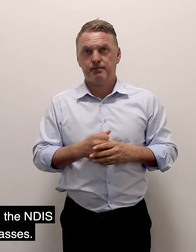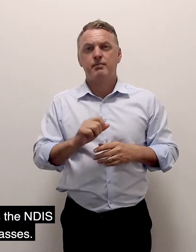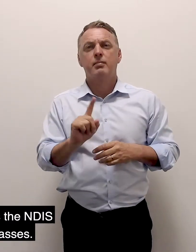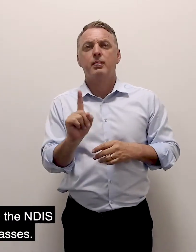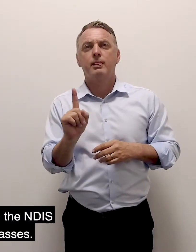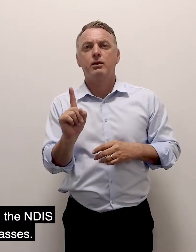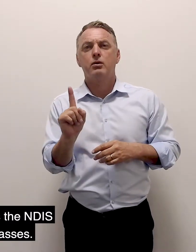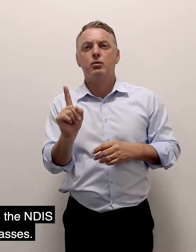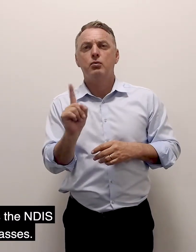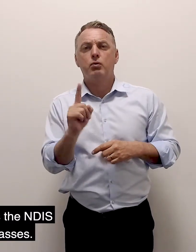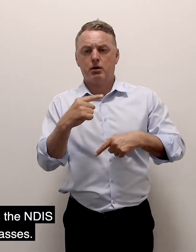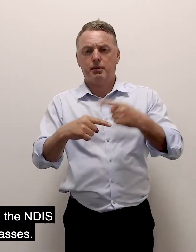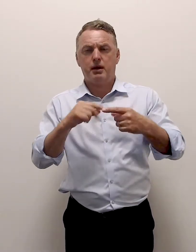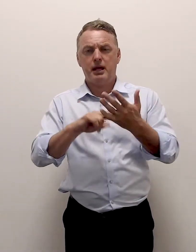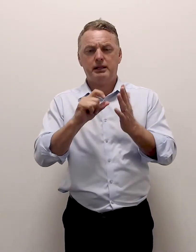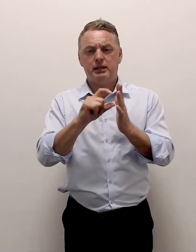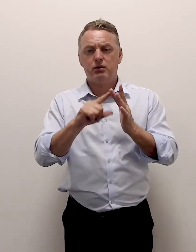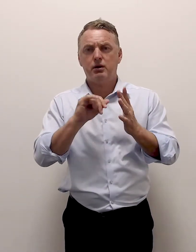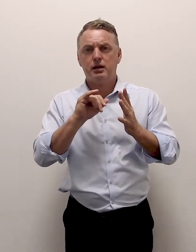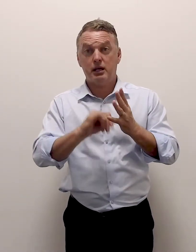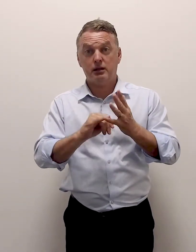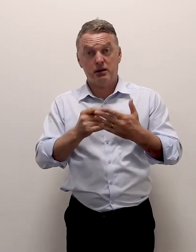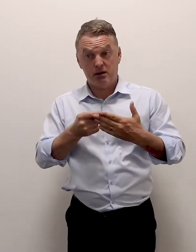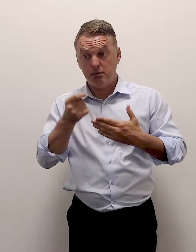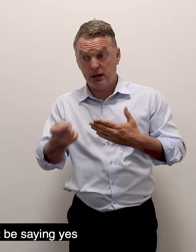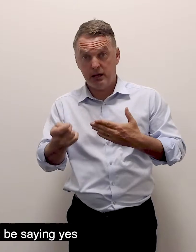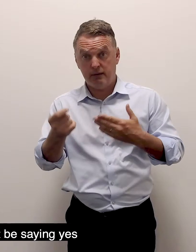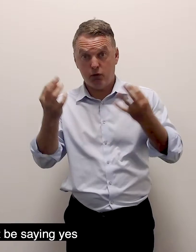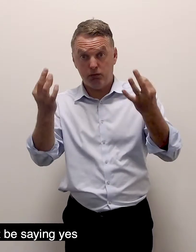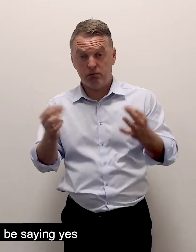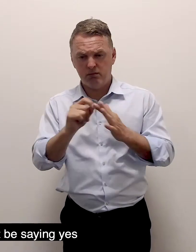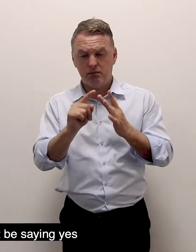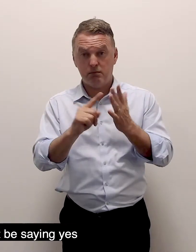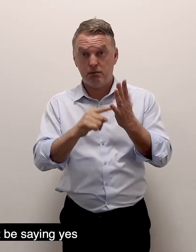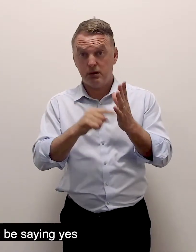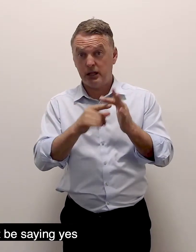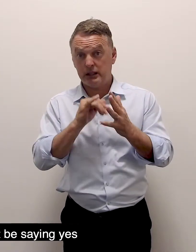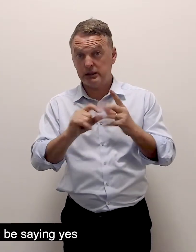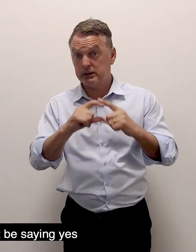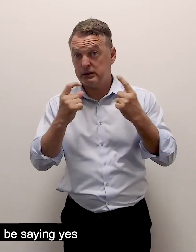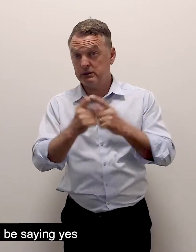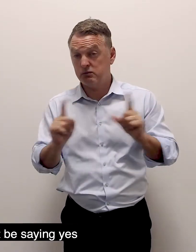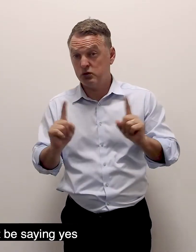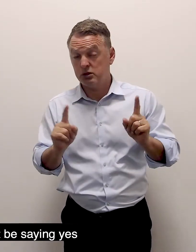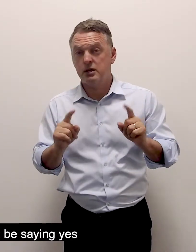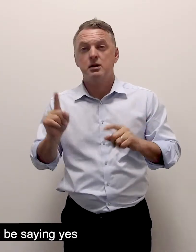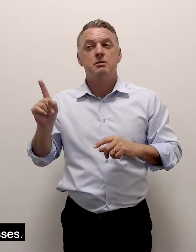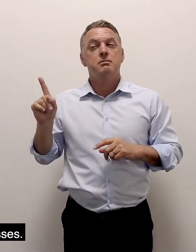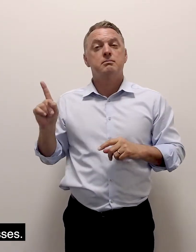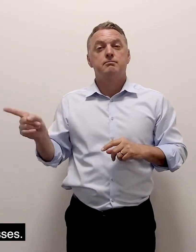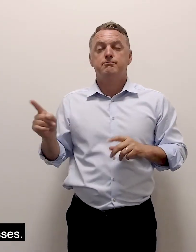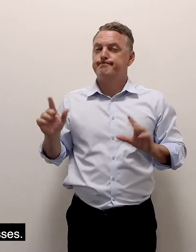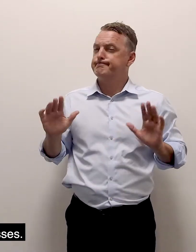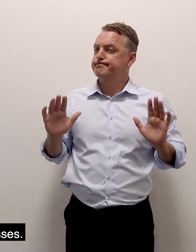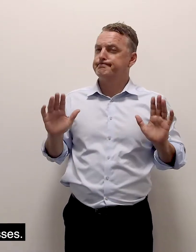about, she wants the NDIS to pay for Pilates classes? Yes, we wouldn't be saying yes